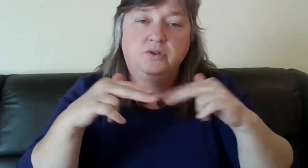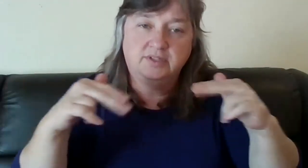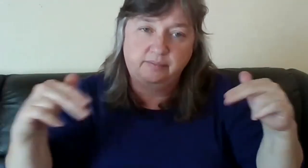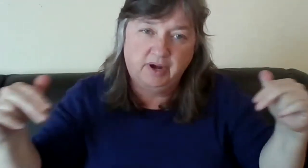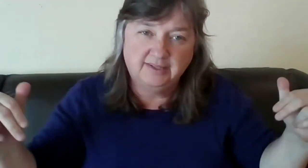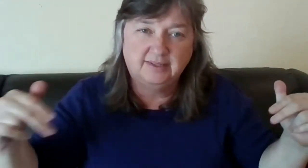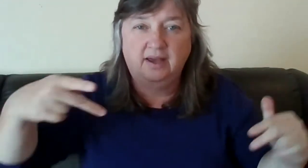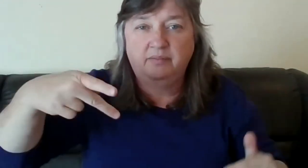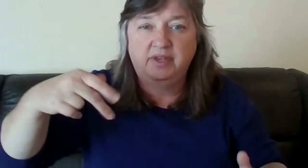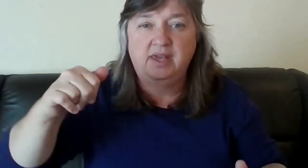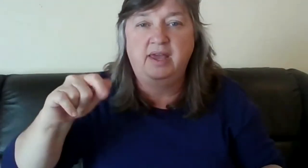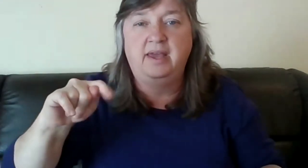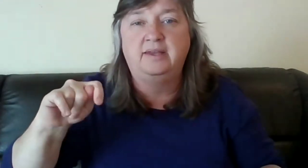could say pasta,